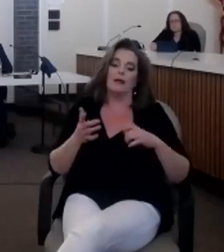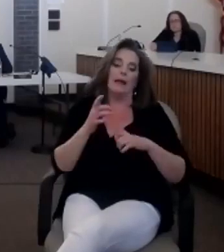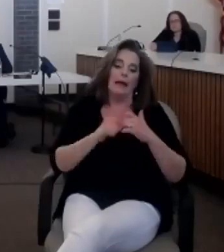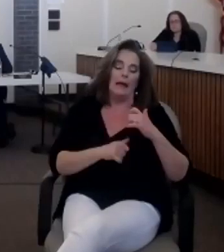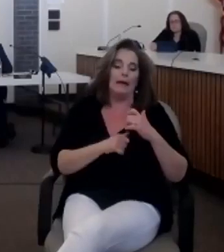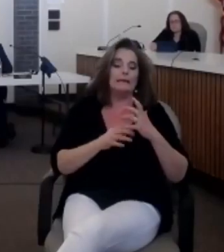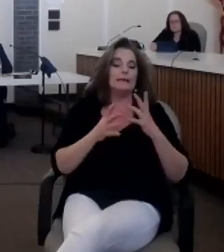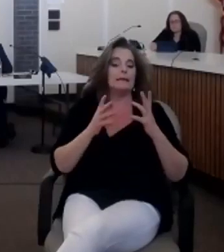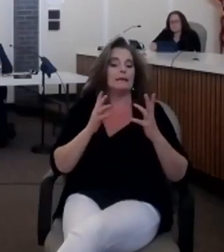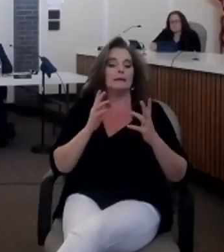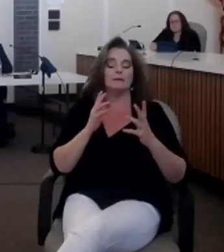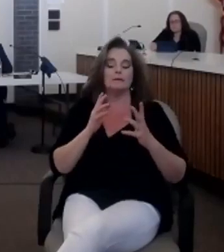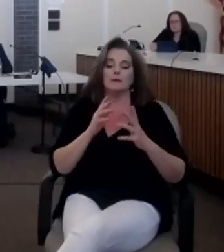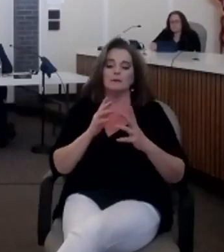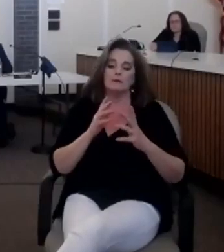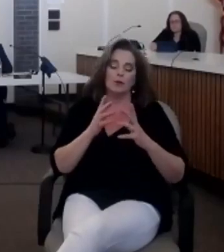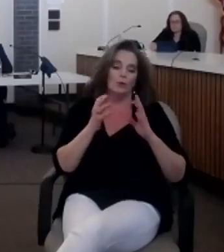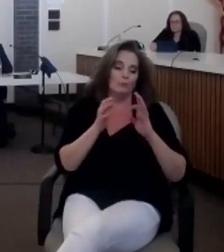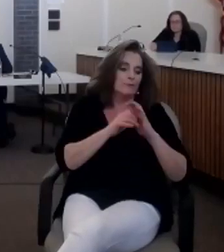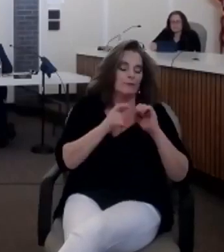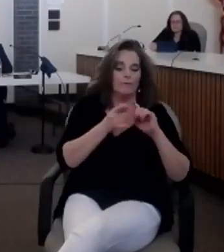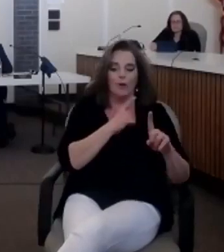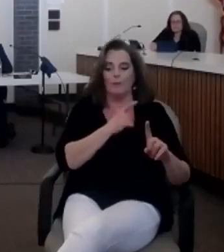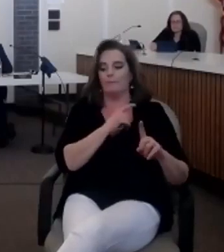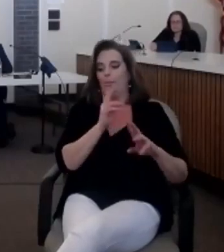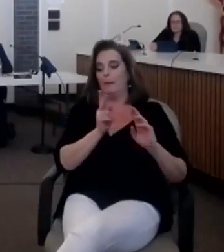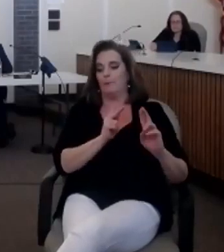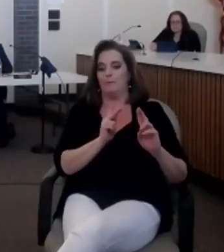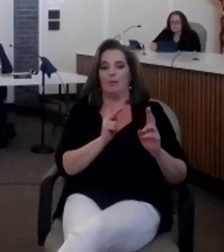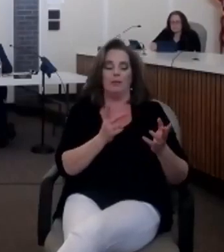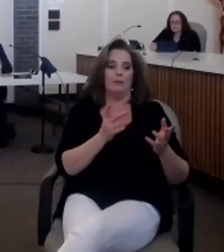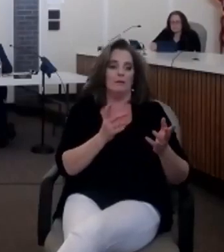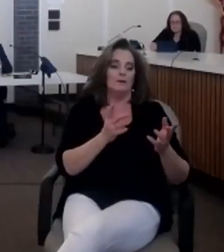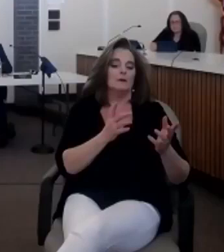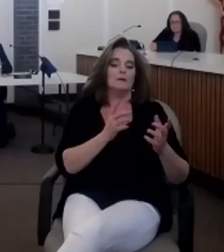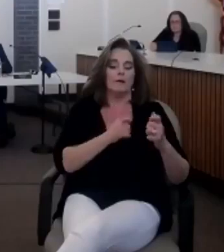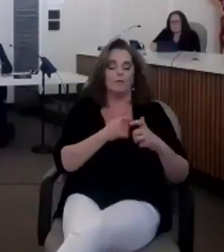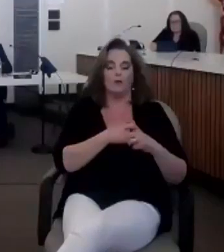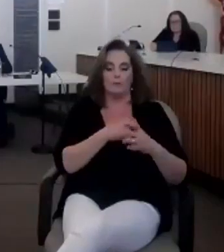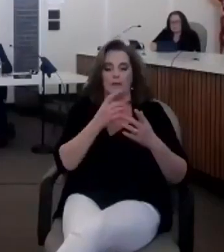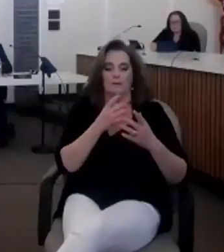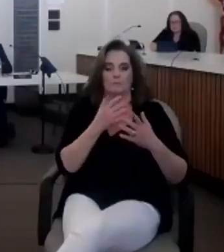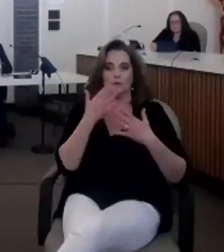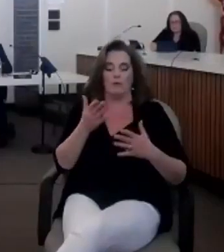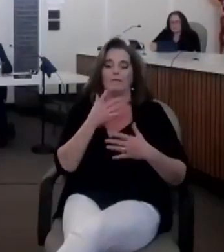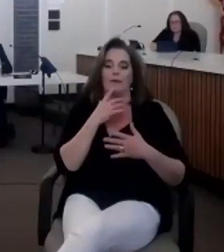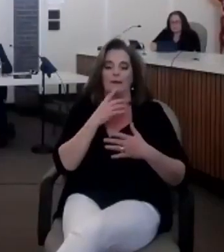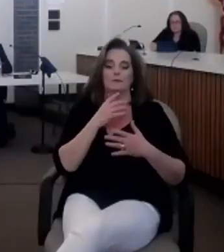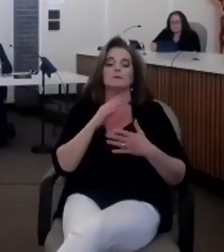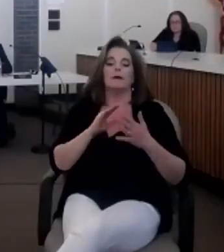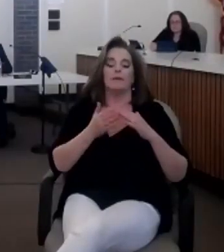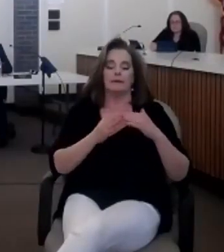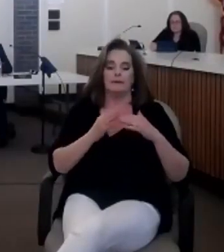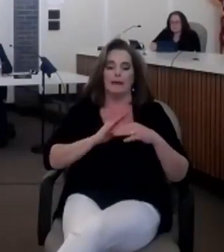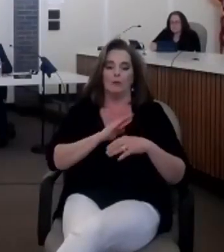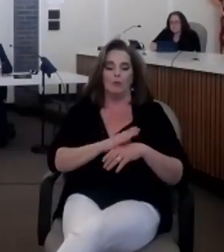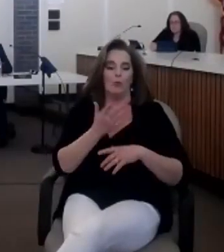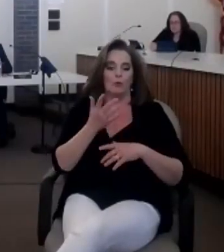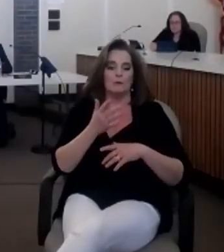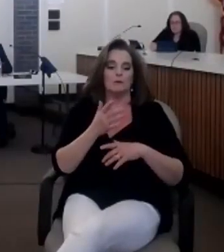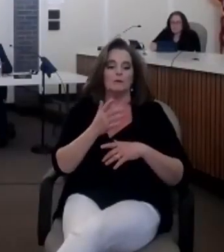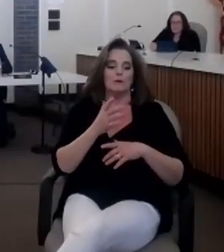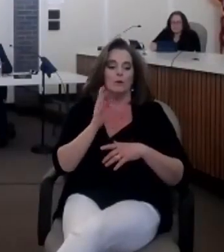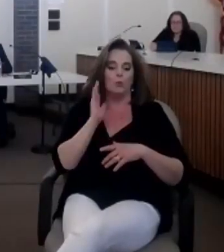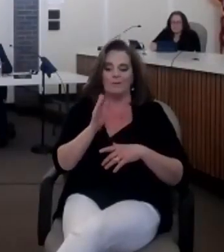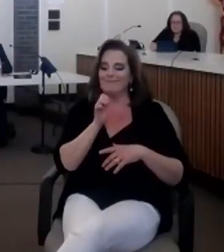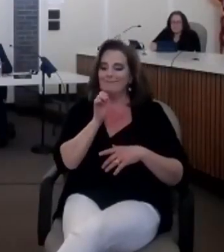from consultants and town officials and staff. Therefore, be it resolved that the town board finds the application